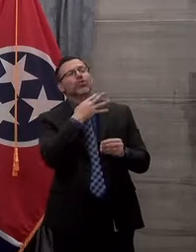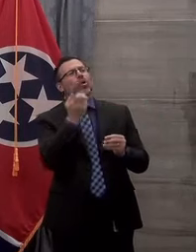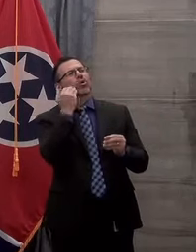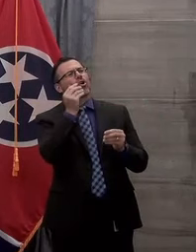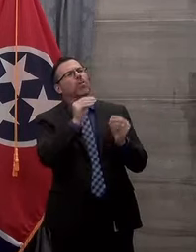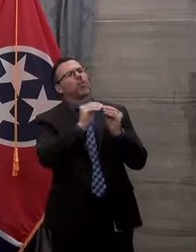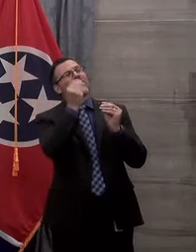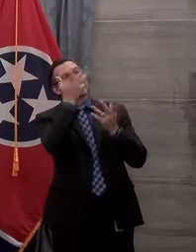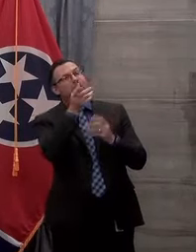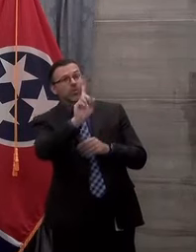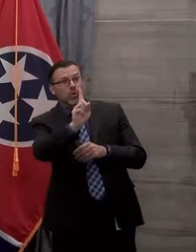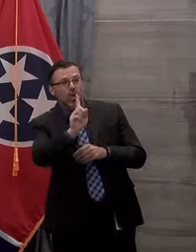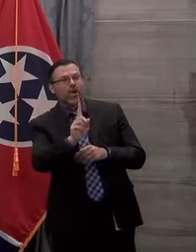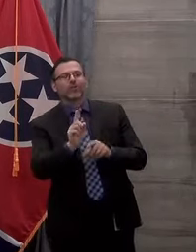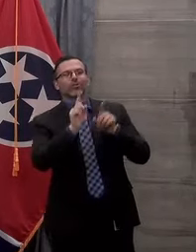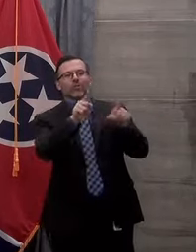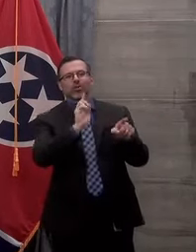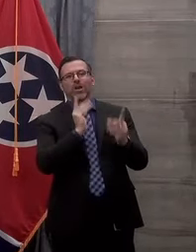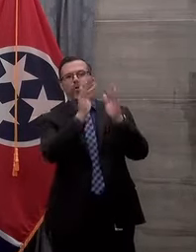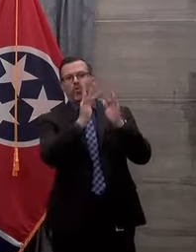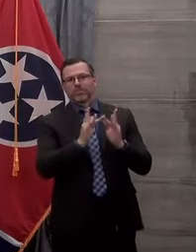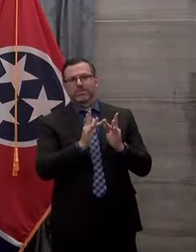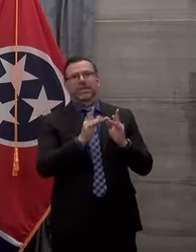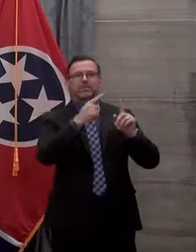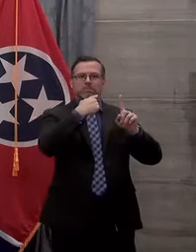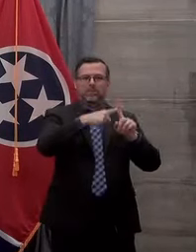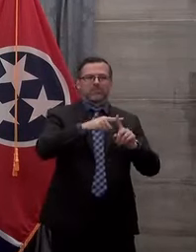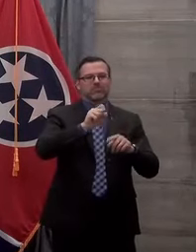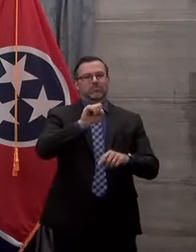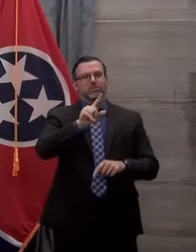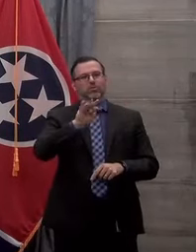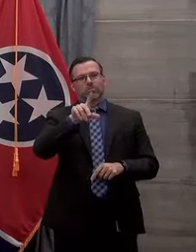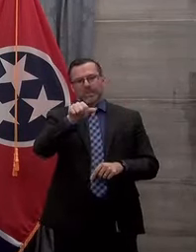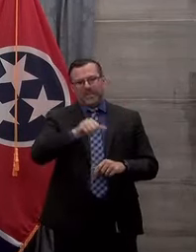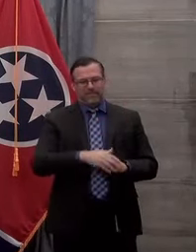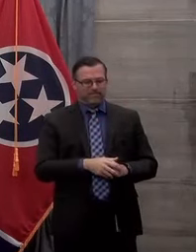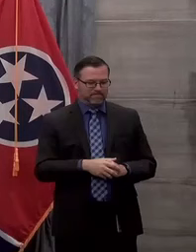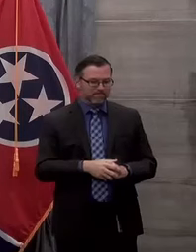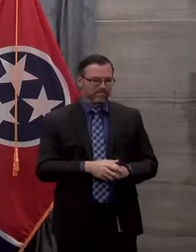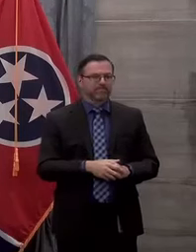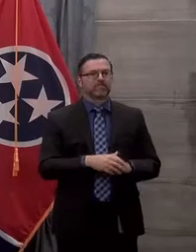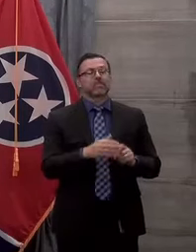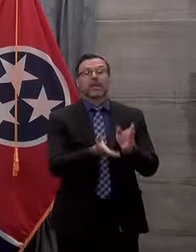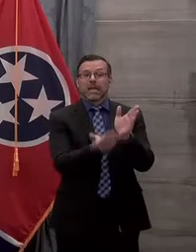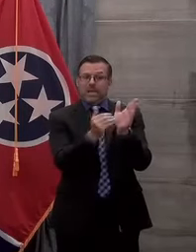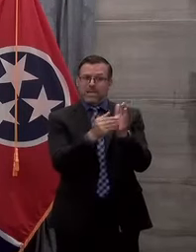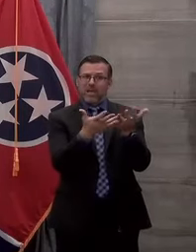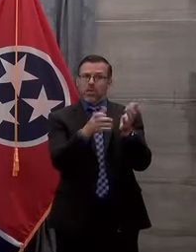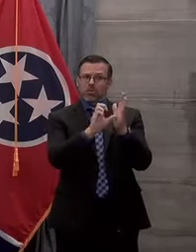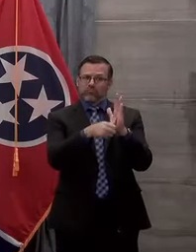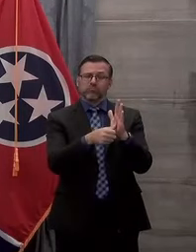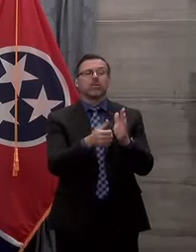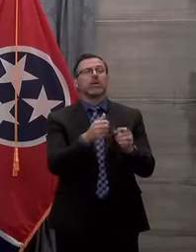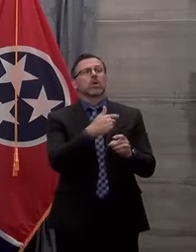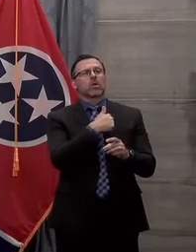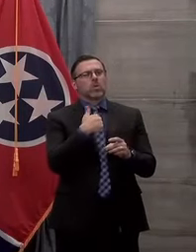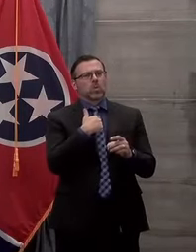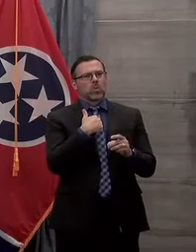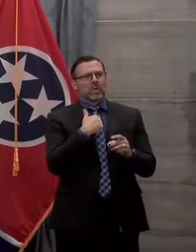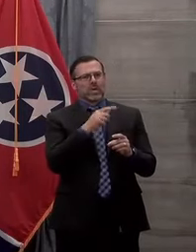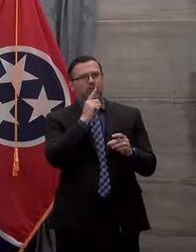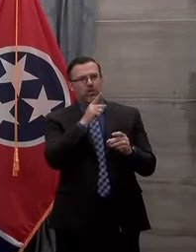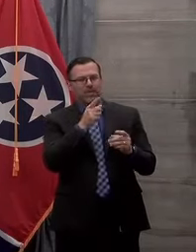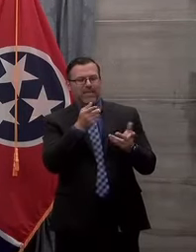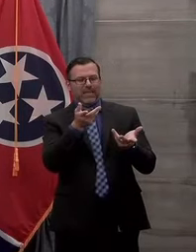our website as well as our social media pages. Again, I want to emphasize that as we re-engage